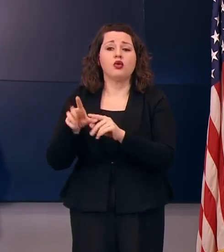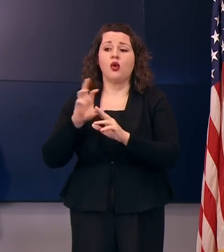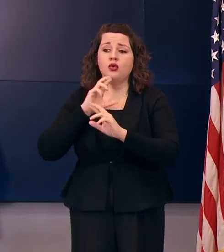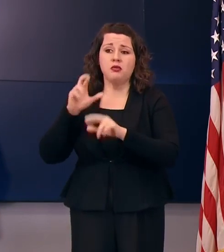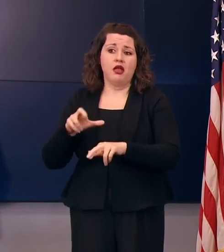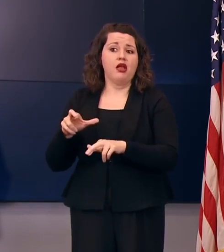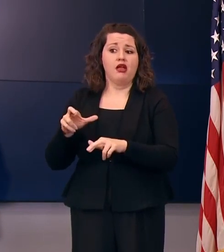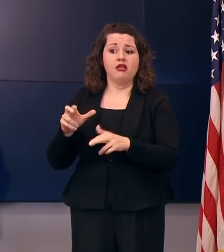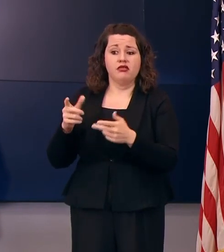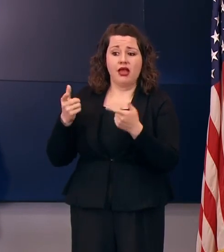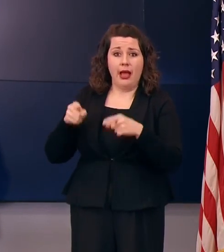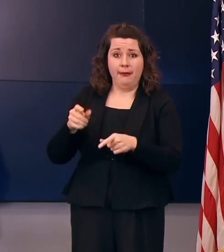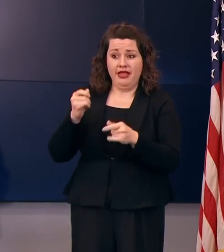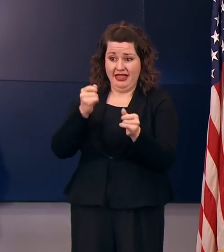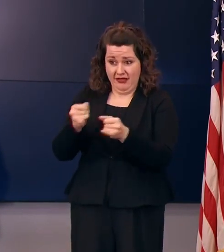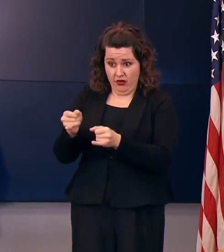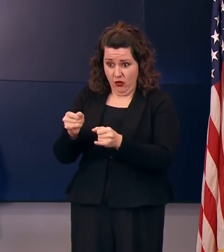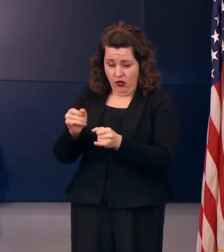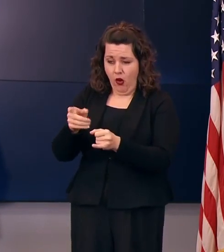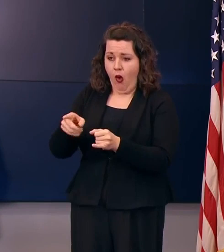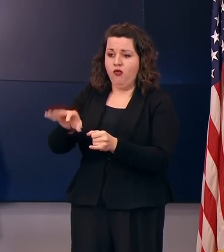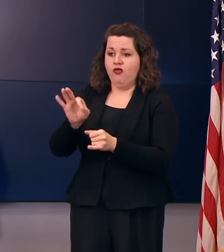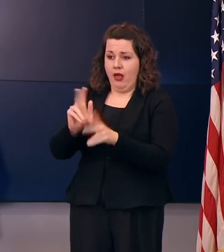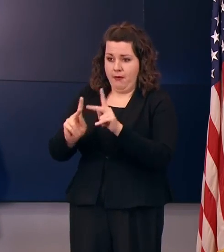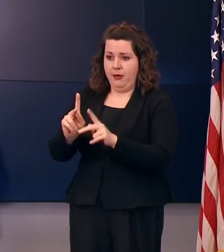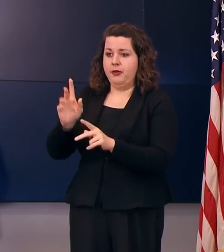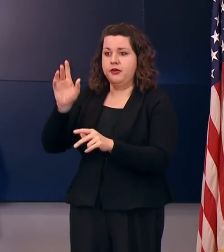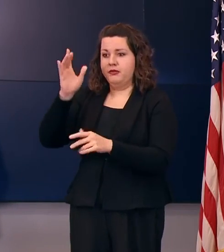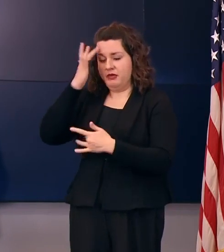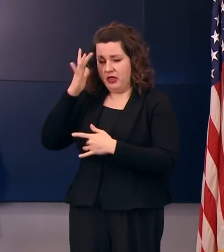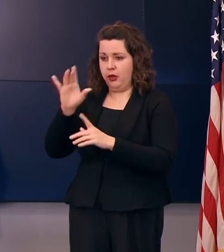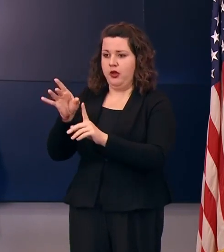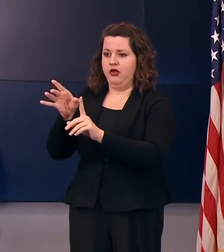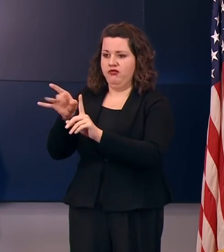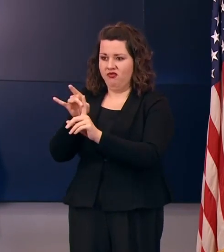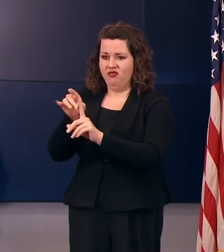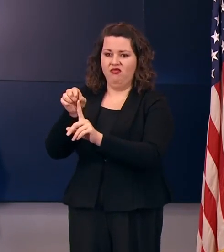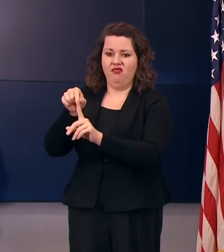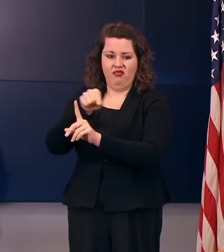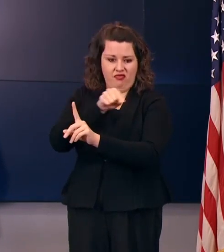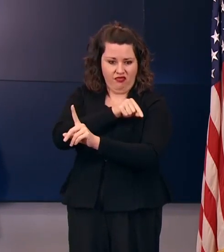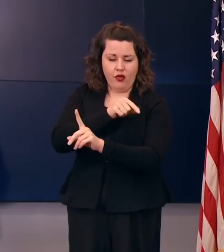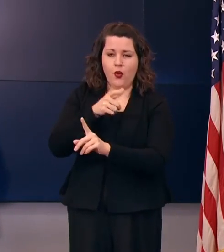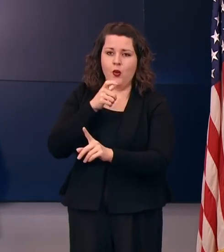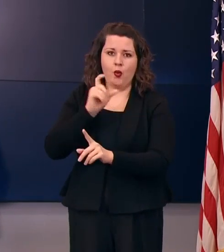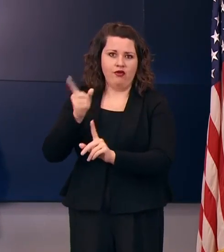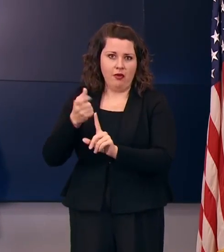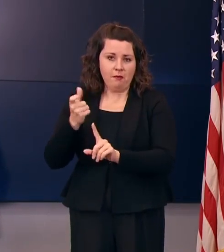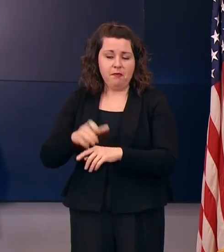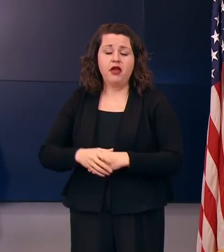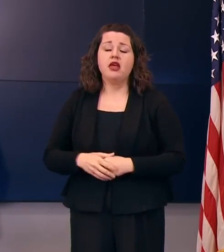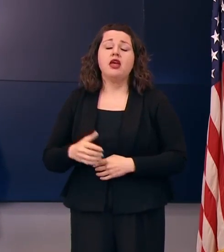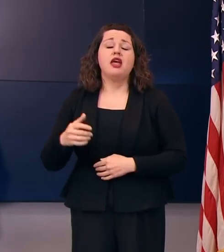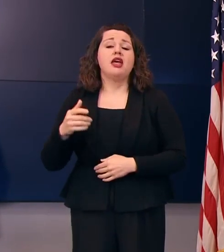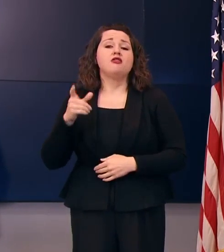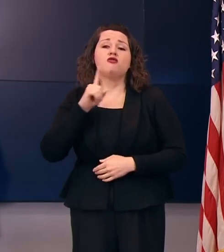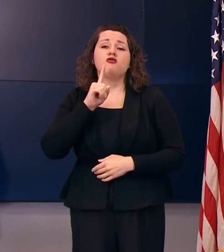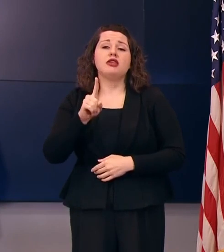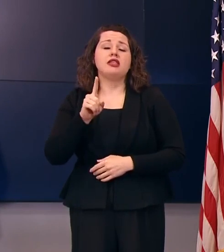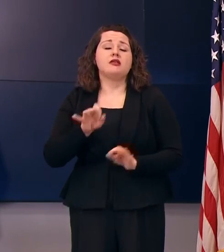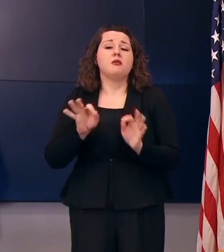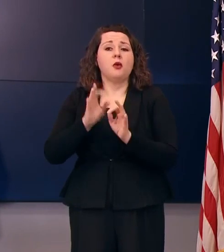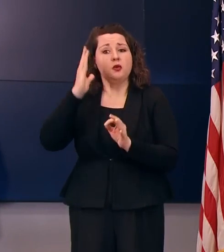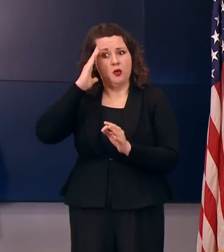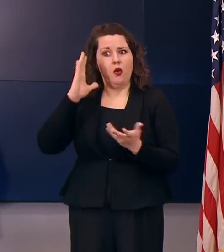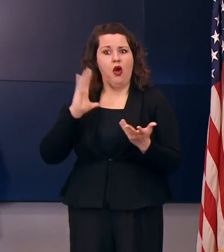when individuals find people who are sick. But again, I think it's important to keep in mind what we do know and, the recommendations that we